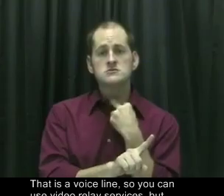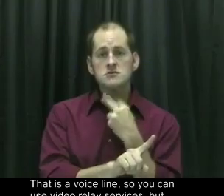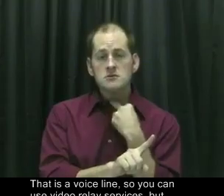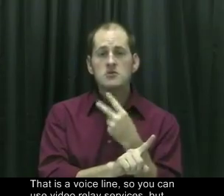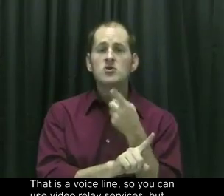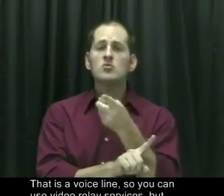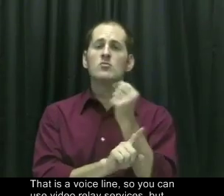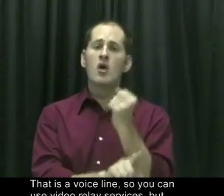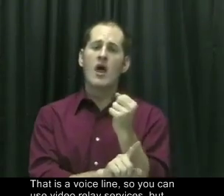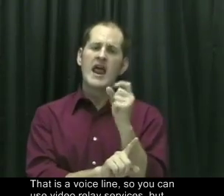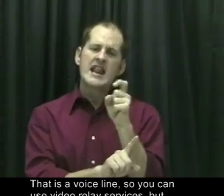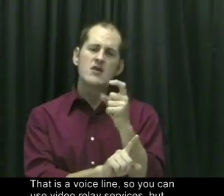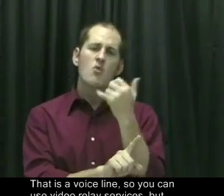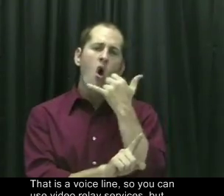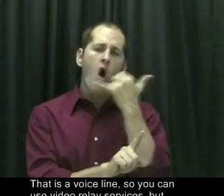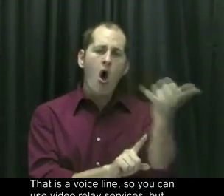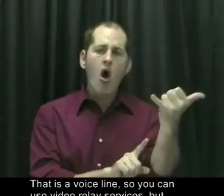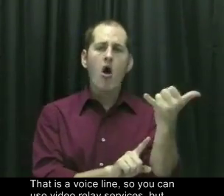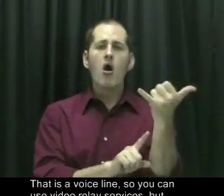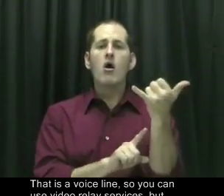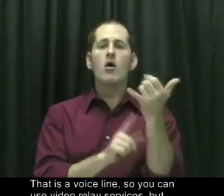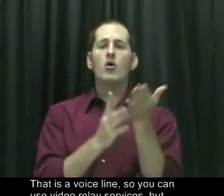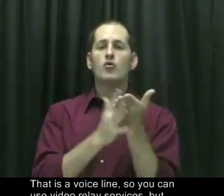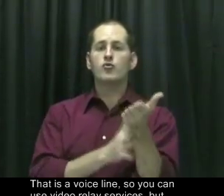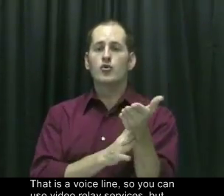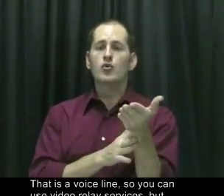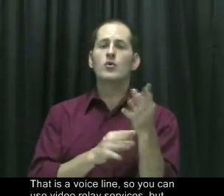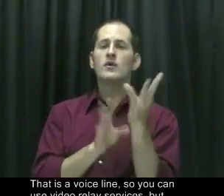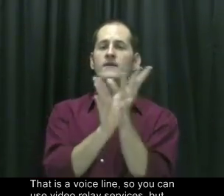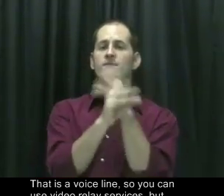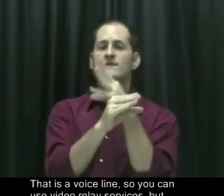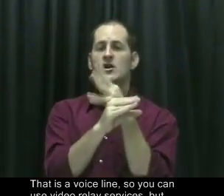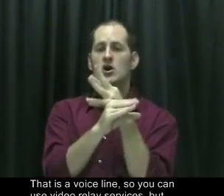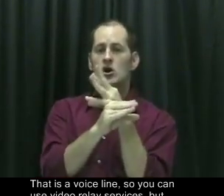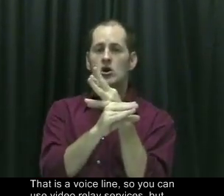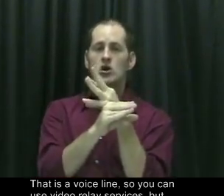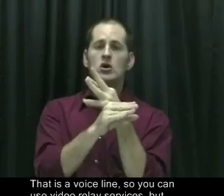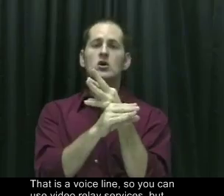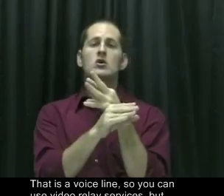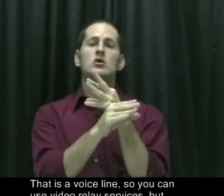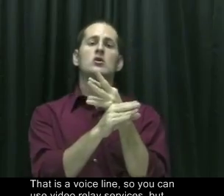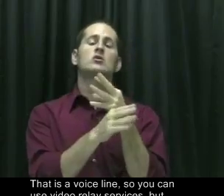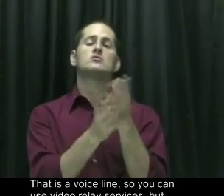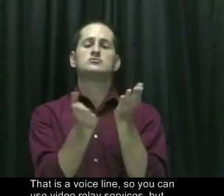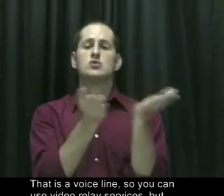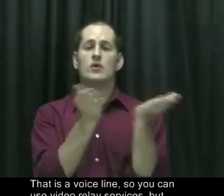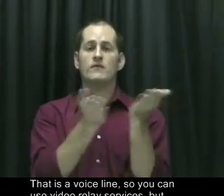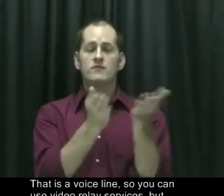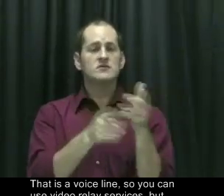That is a voice line, so you can use video relay services, but that is not a VP